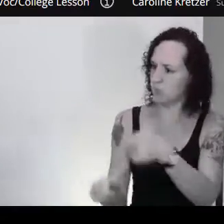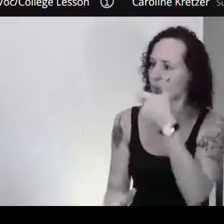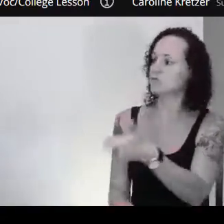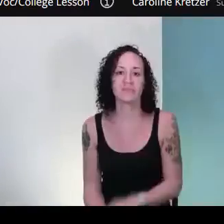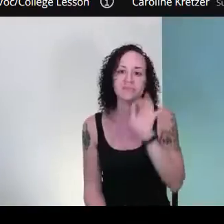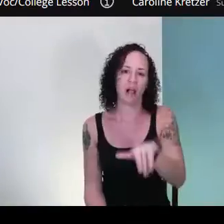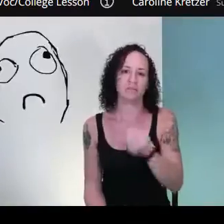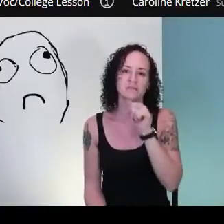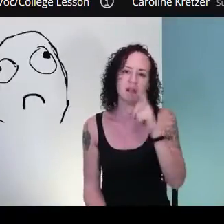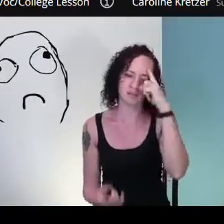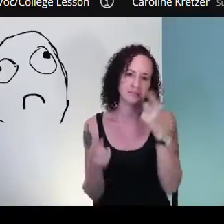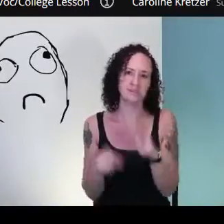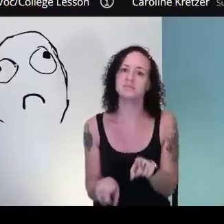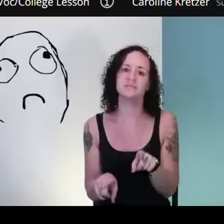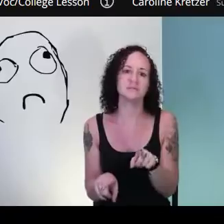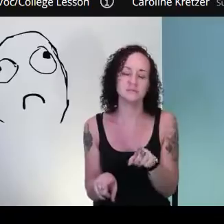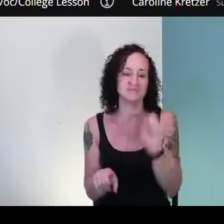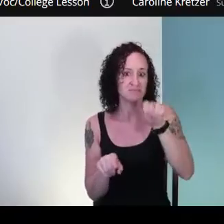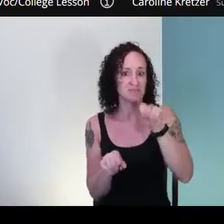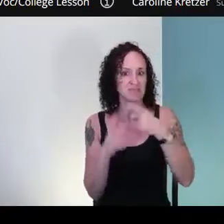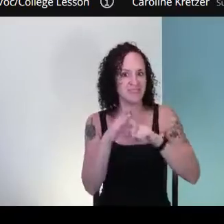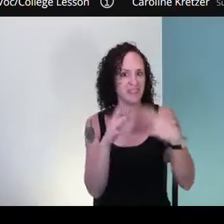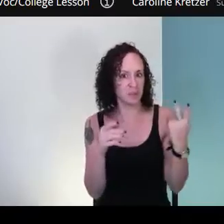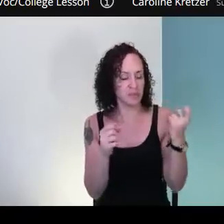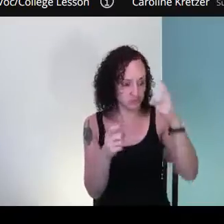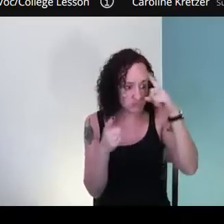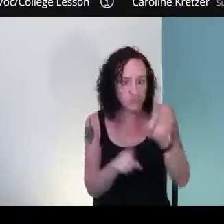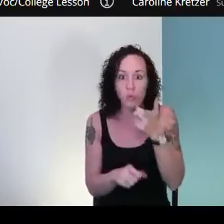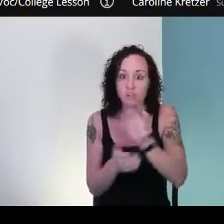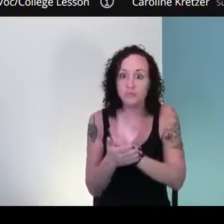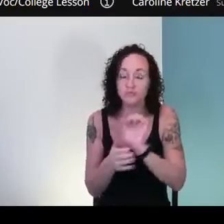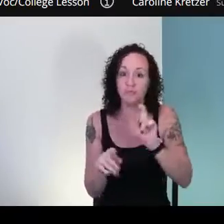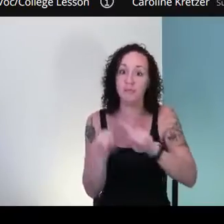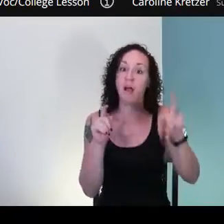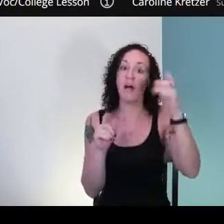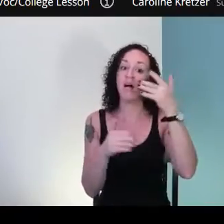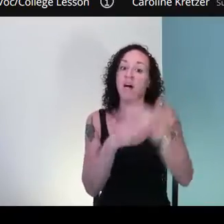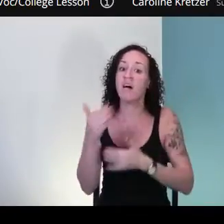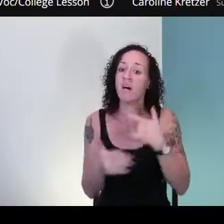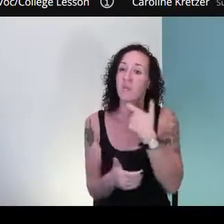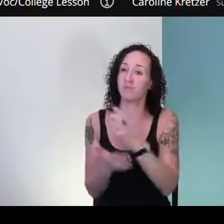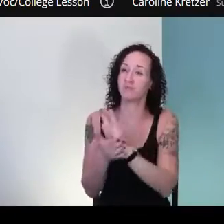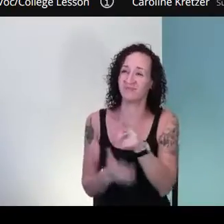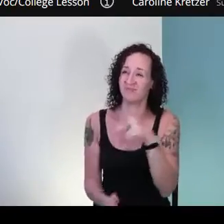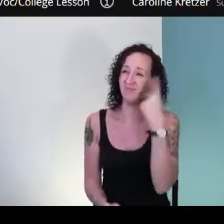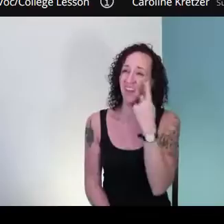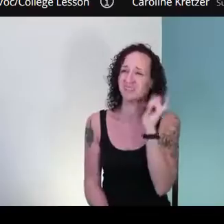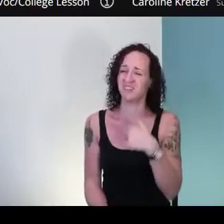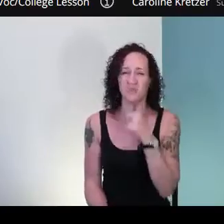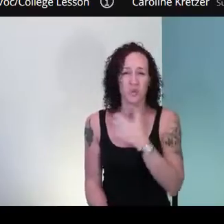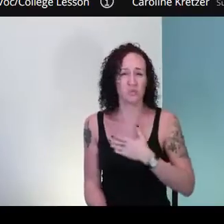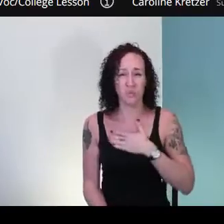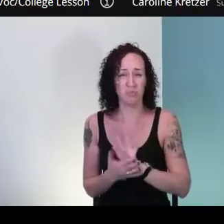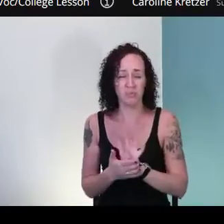play a game or something? And the other person says, no, you agreed to watch this, we need to continue watching it. That activity is no longer